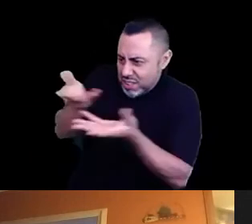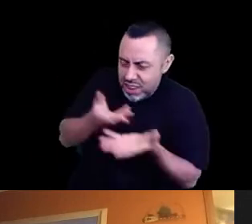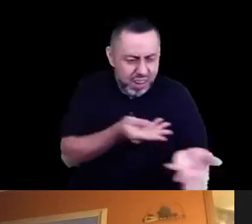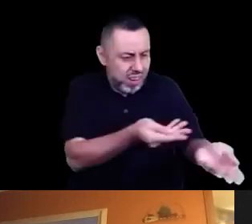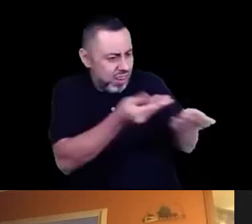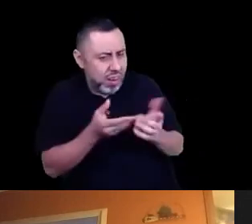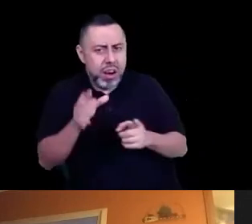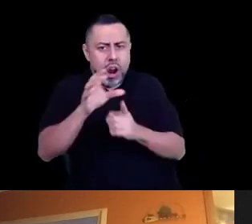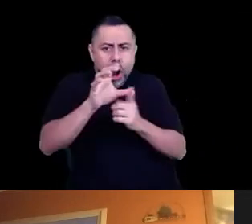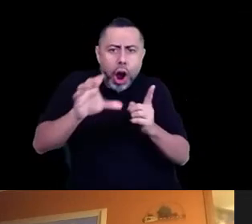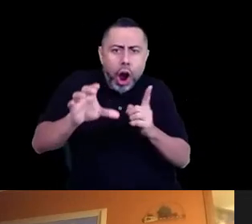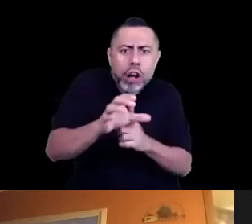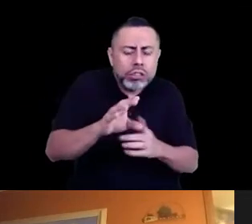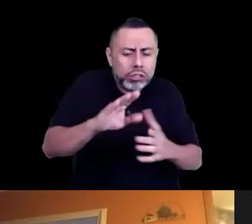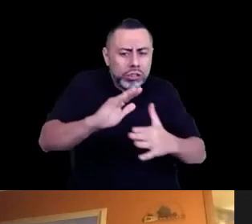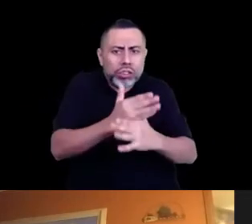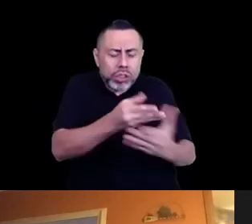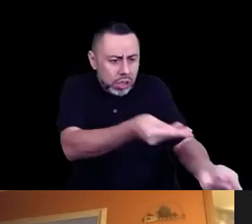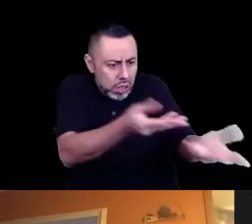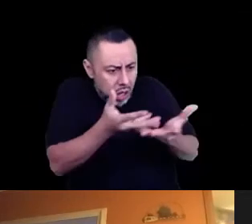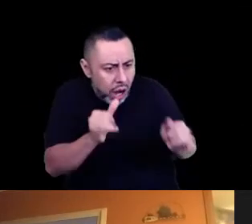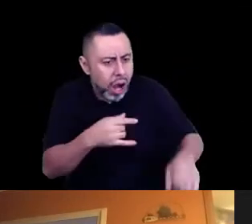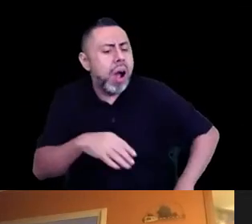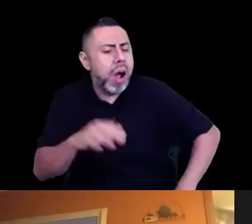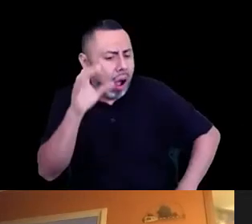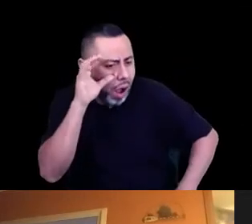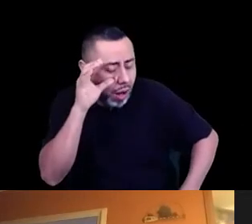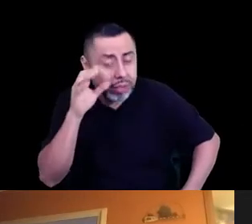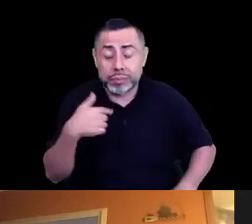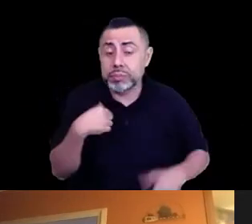say. I was impressed. We had a signing ceremony for